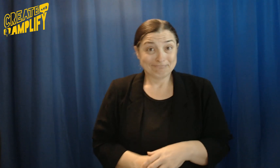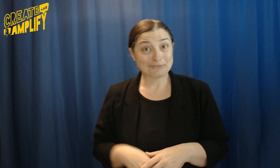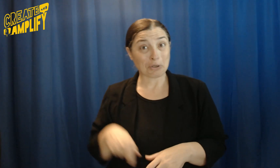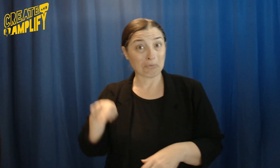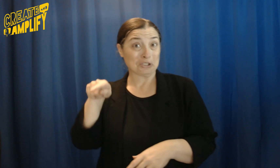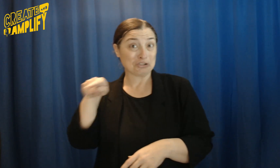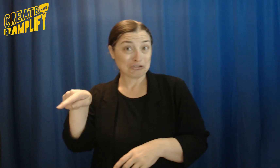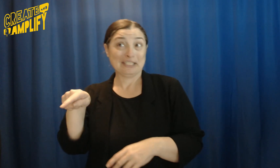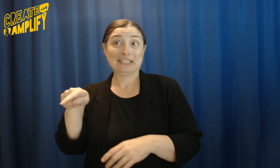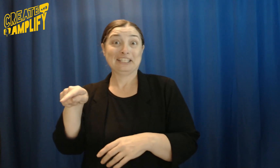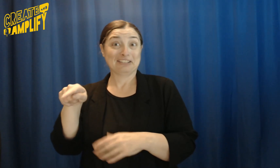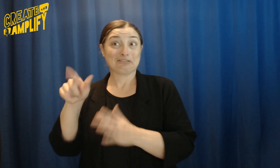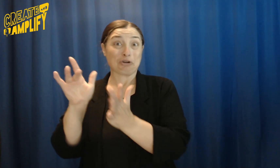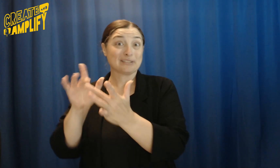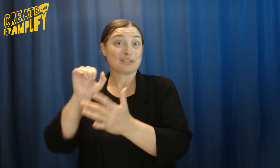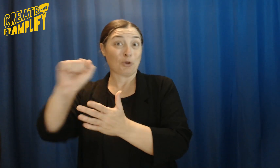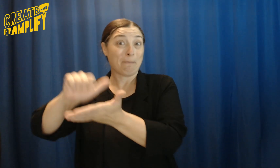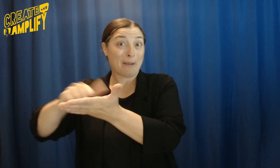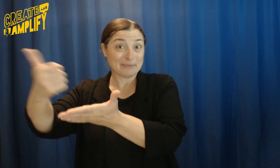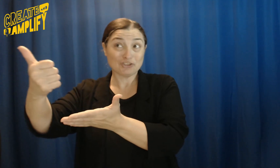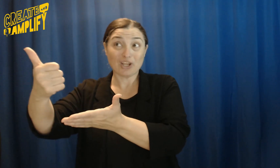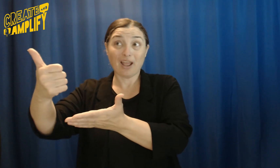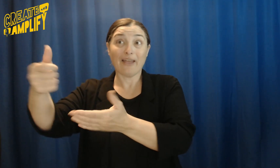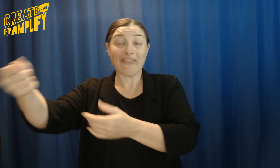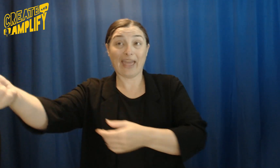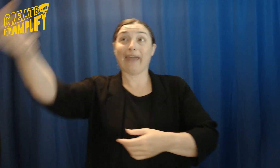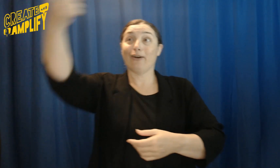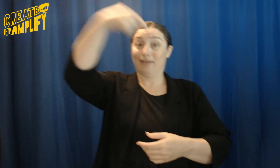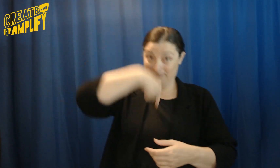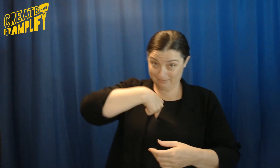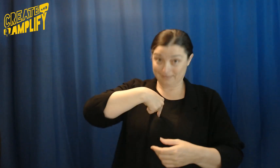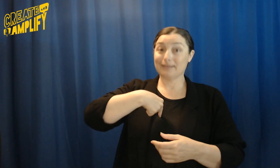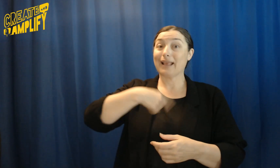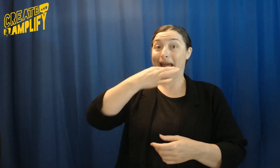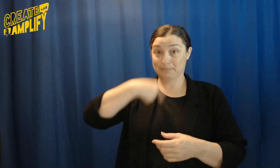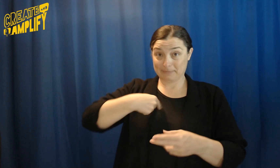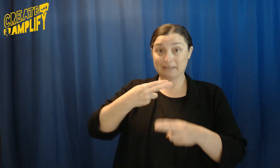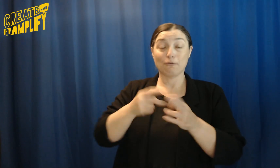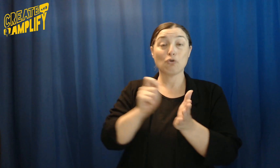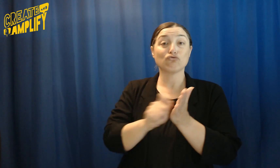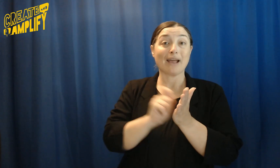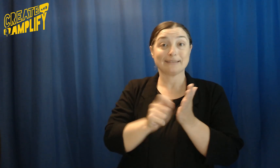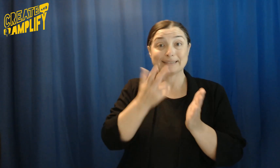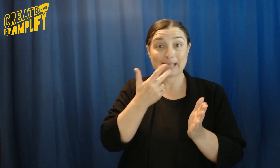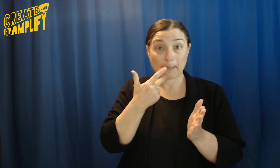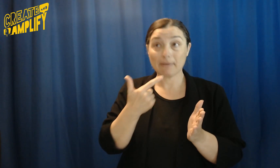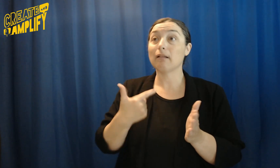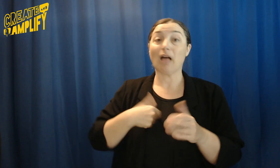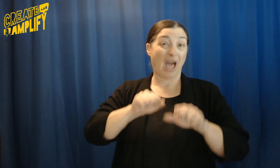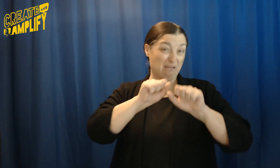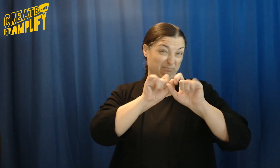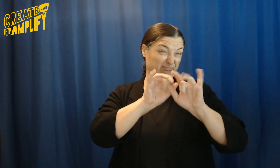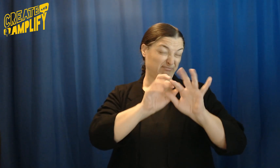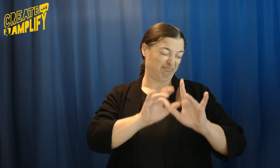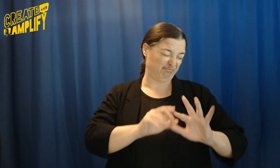contacted me, asked me for a writing sample. I banged out 5,000 words in a day, as I do, sent it off, and I had a